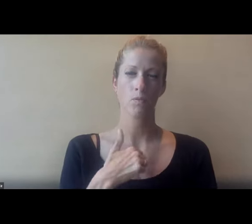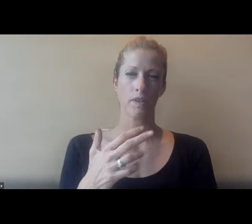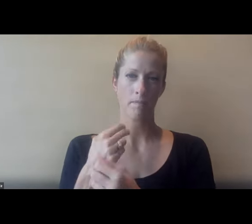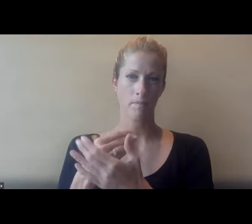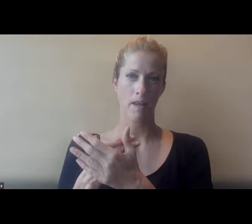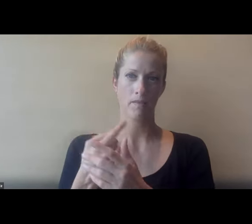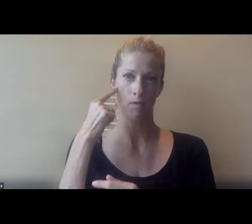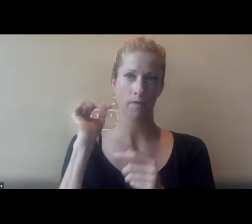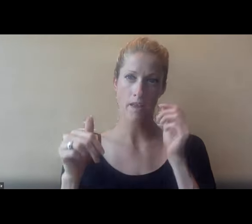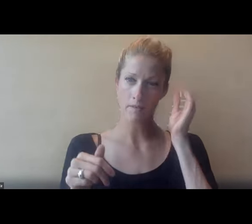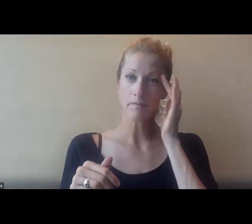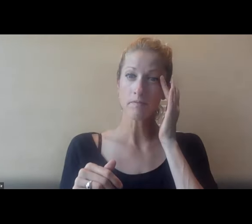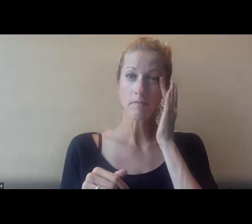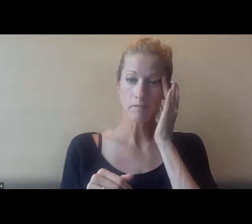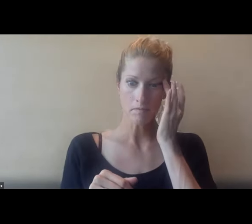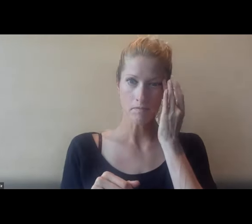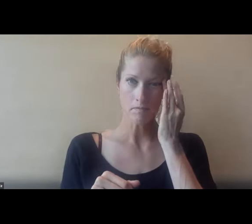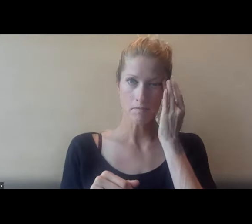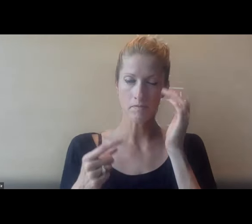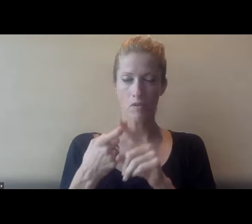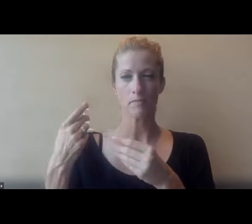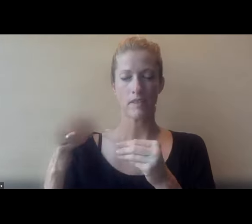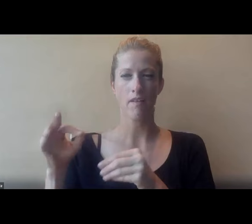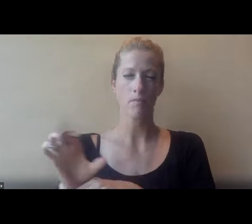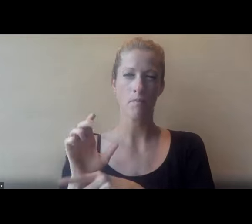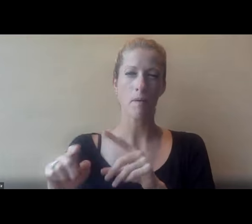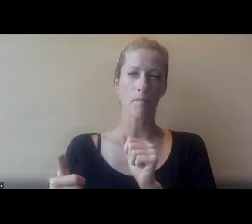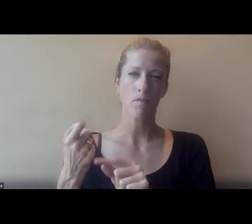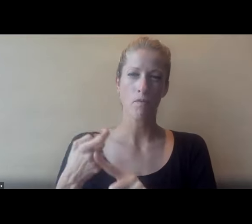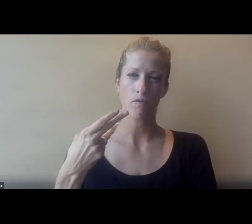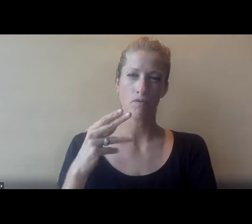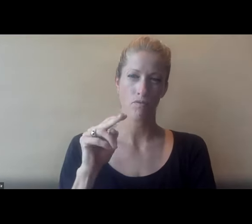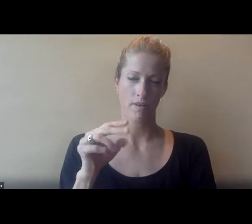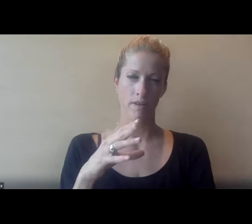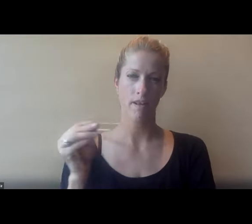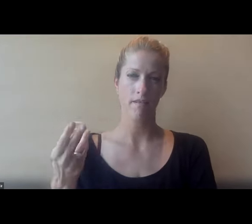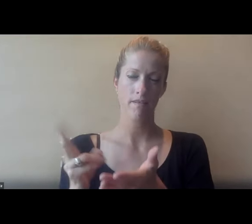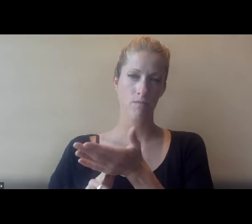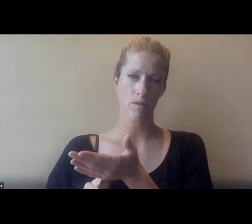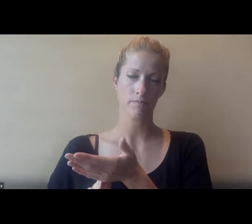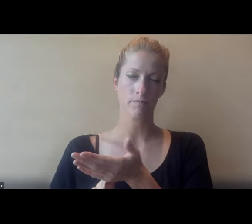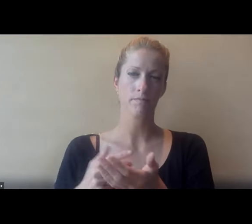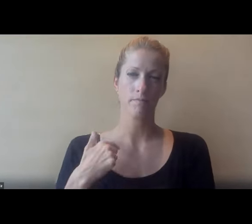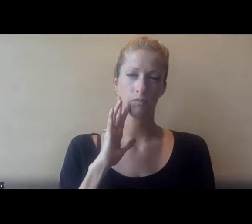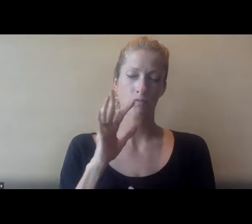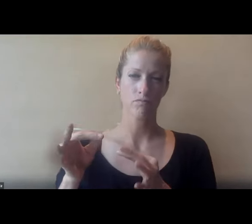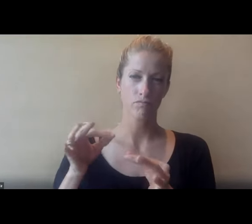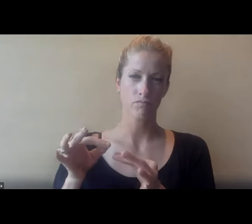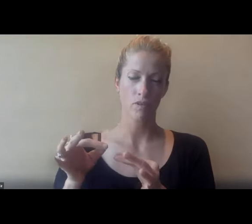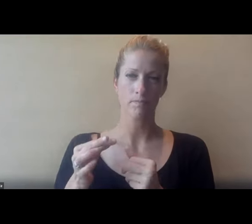that through the sales of computers, but mostly through grants and contracts, which I'll describe in a few